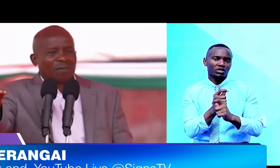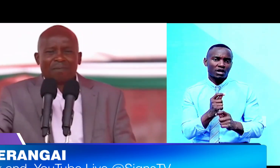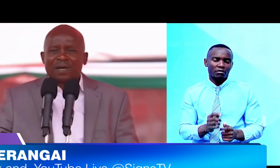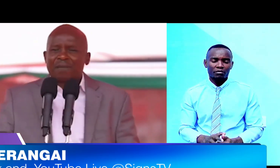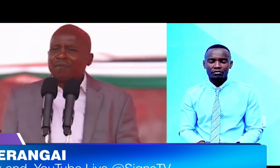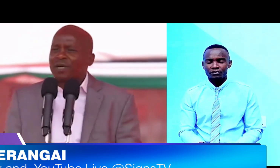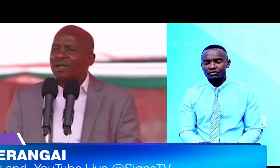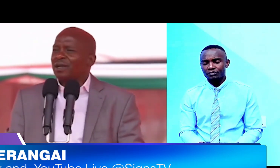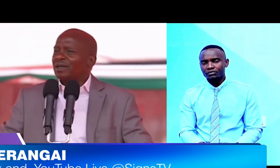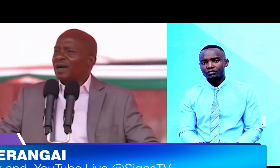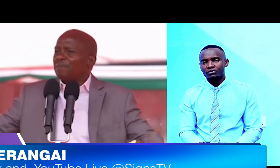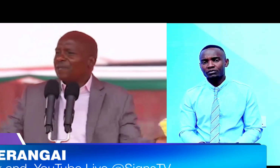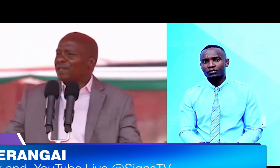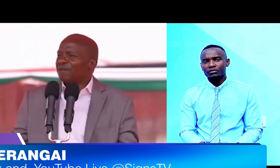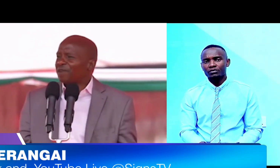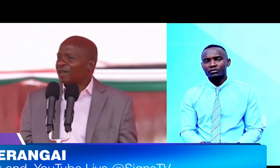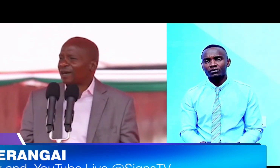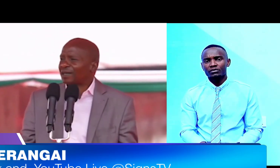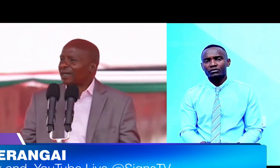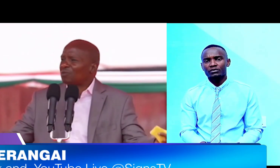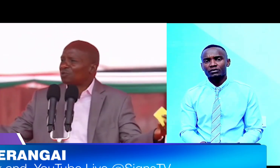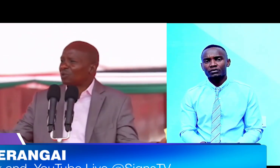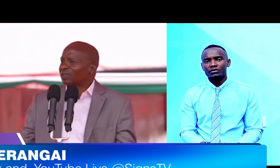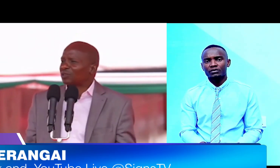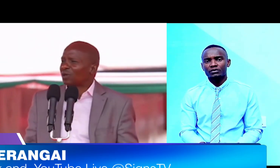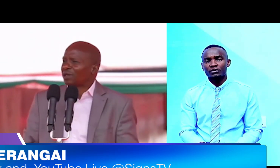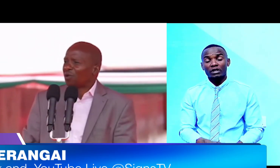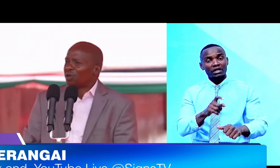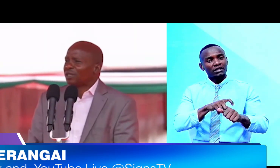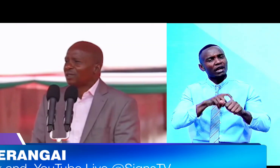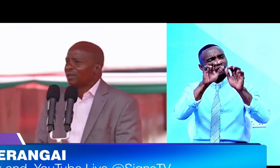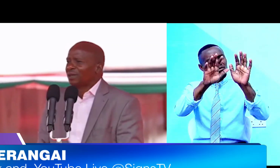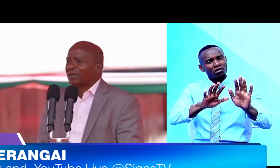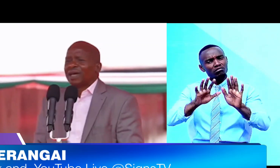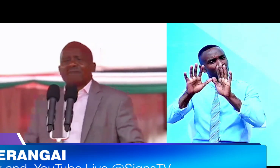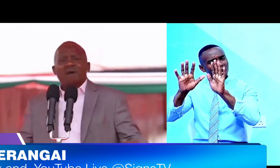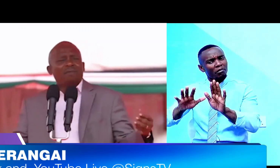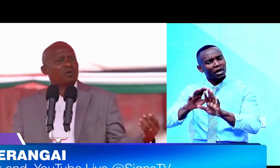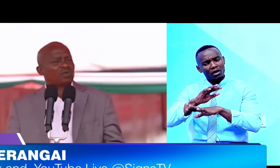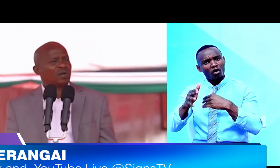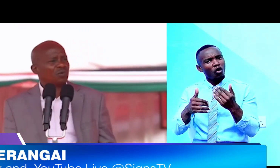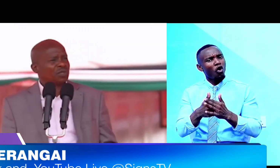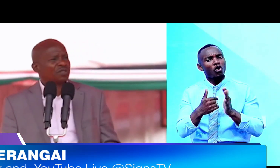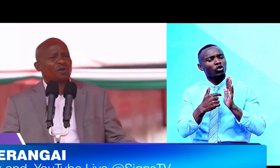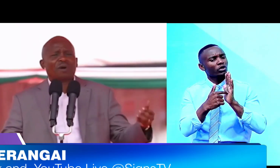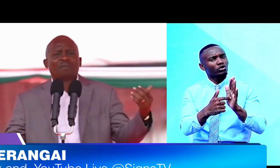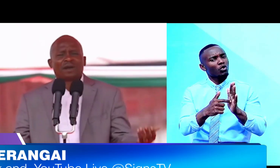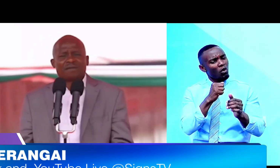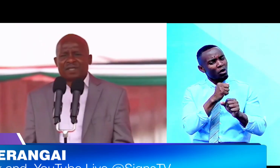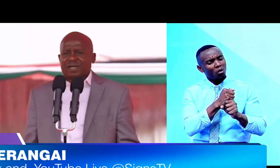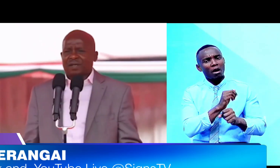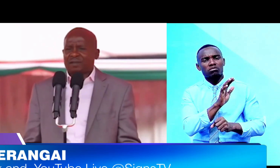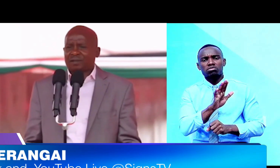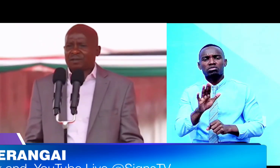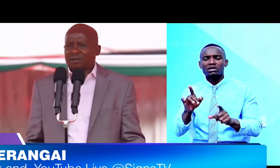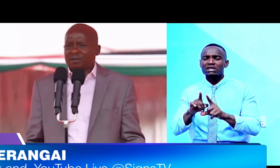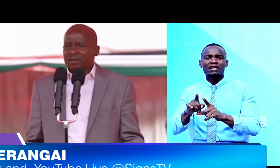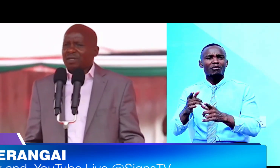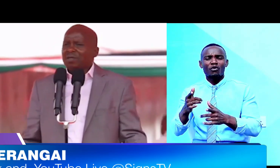mambo ya bure. Kampeni ikifika kila mtu atatoa rekodi, na hii mambo ya uchaguzi sio mambo ya vita. Hii ni